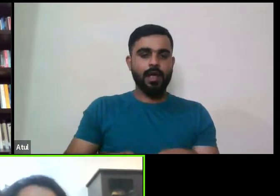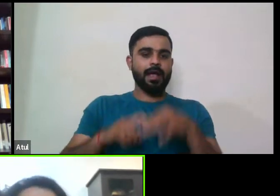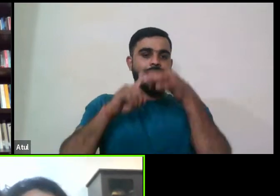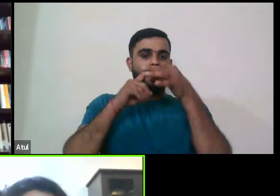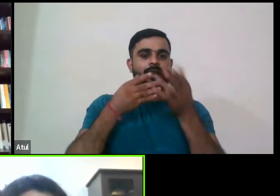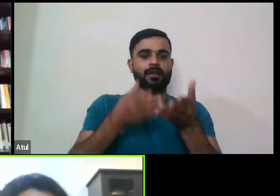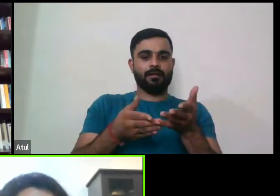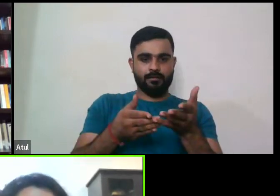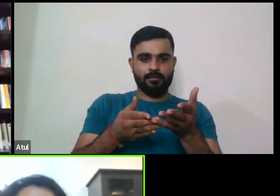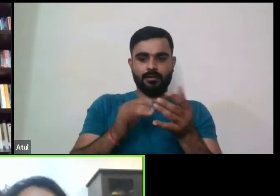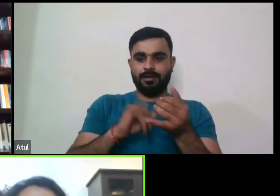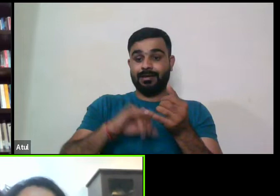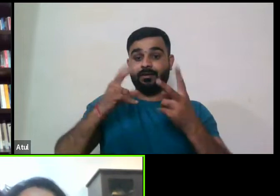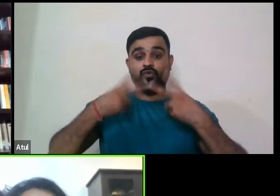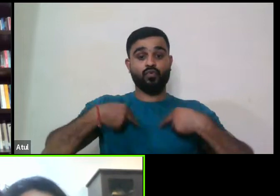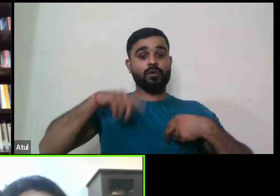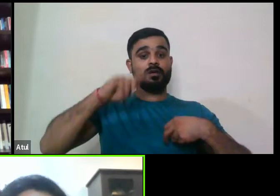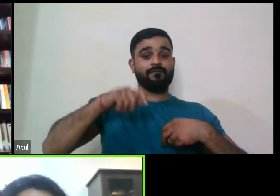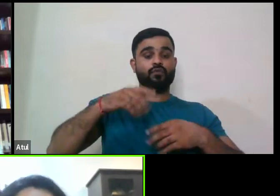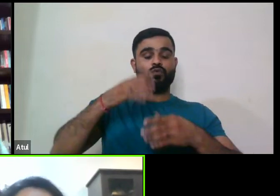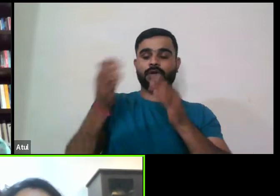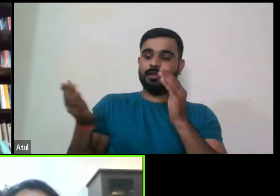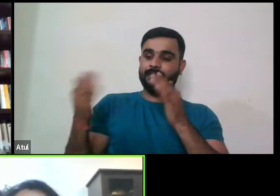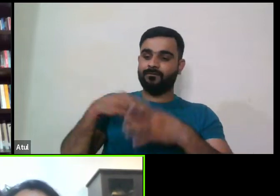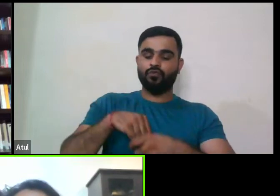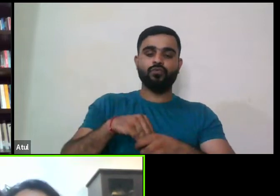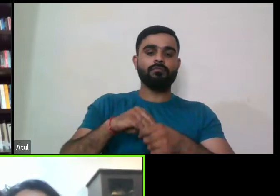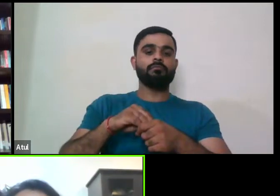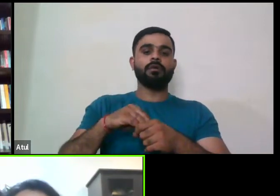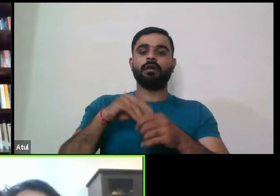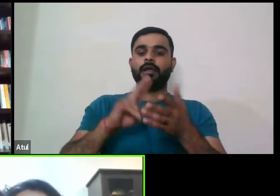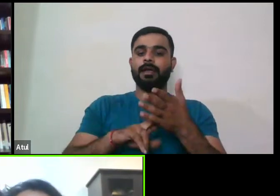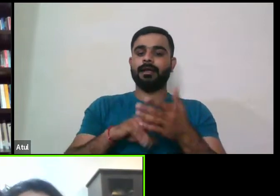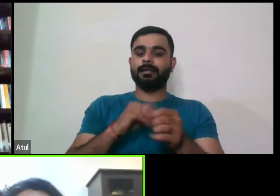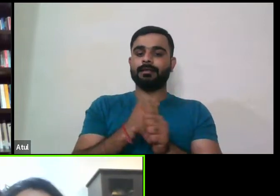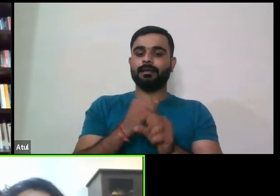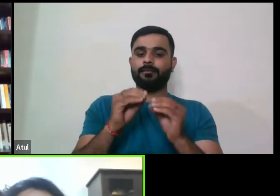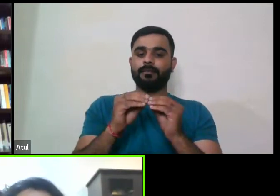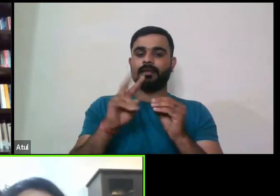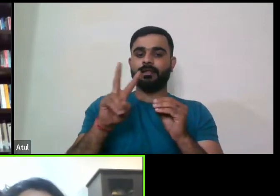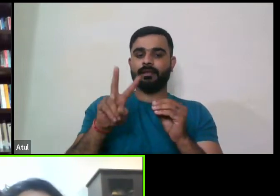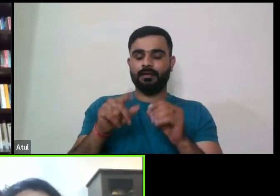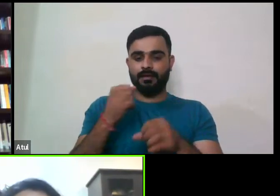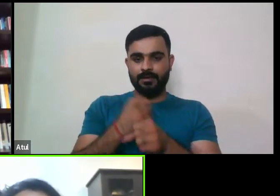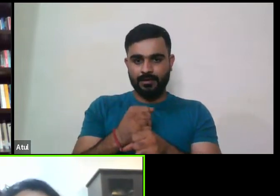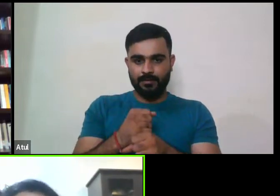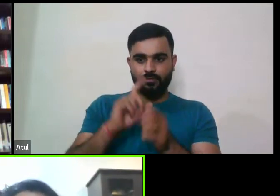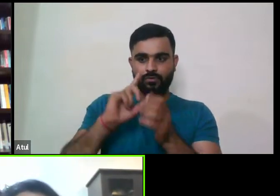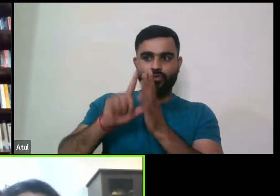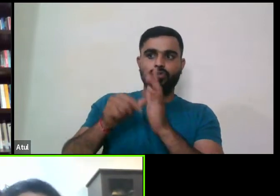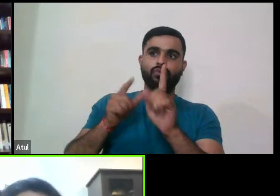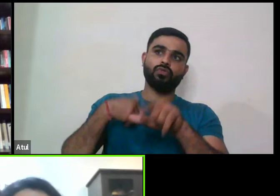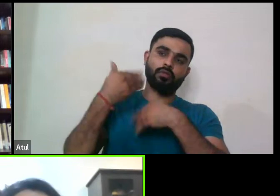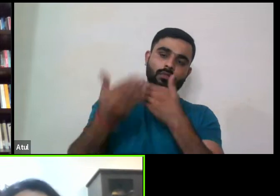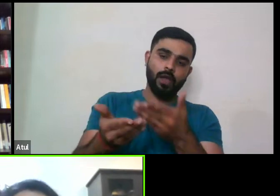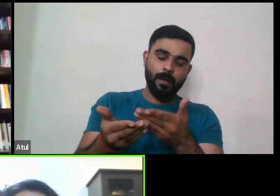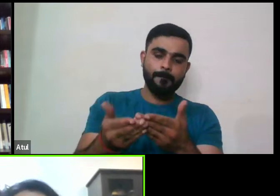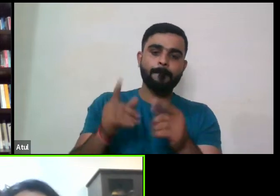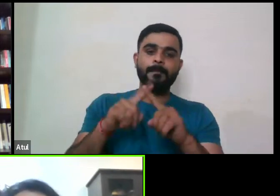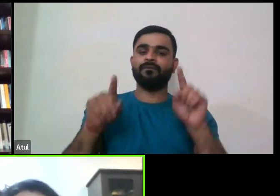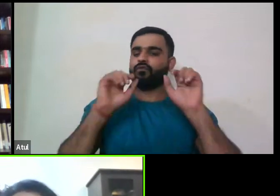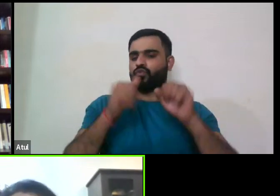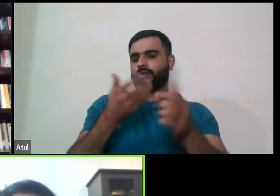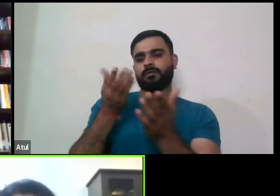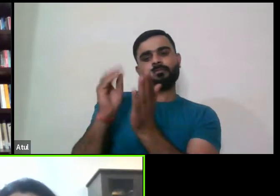it. Supreme Court has recently come on to NJDG, a decade late, I would say, but it is